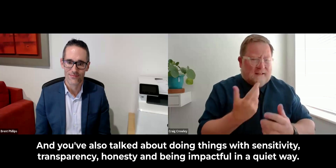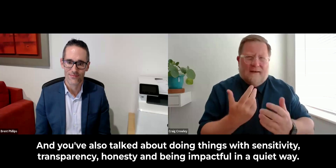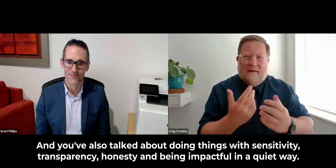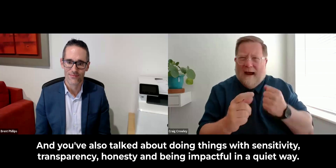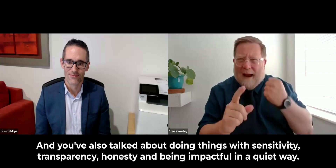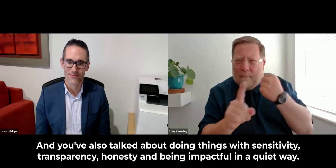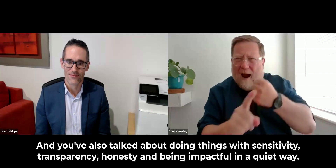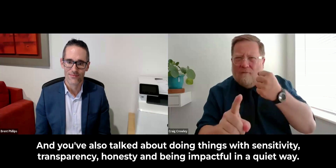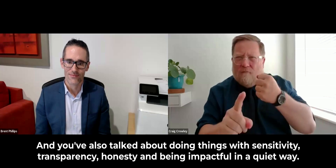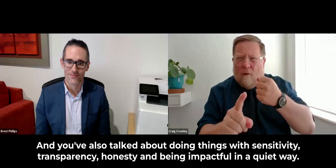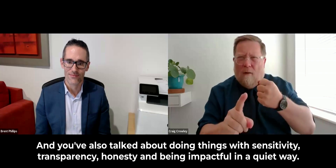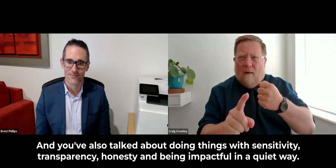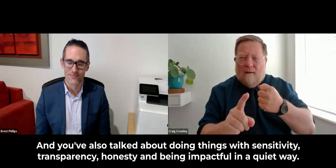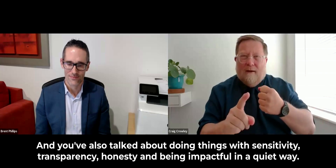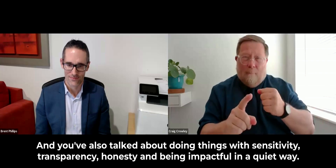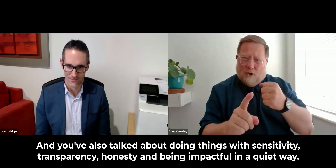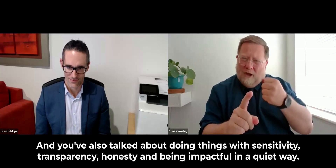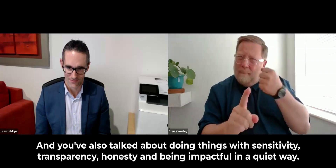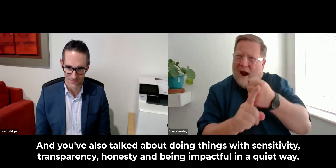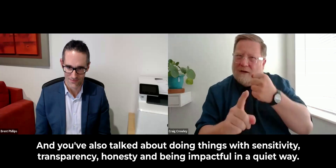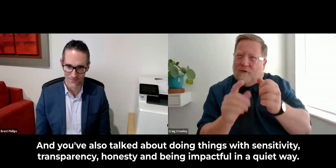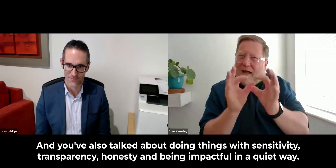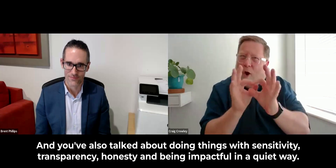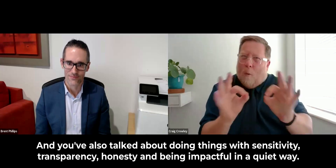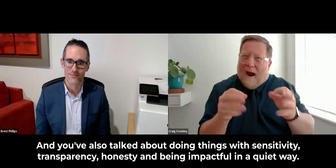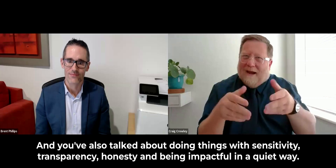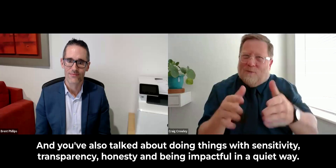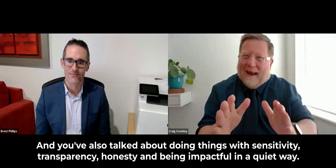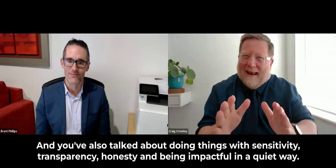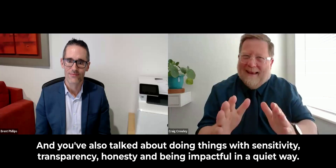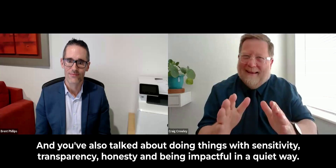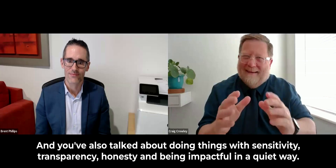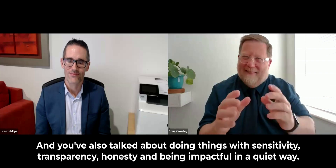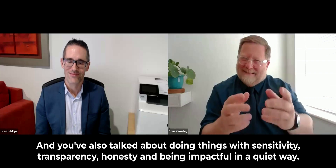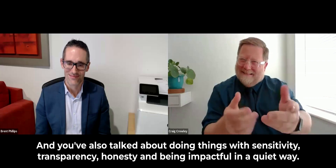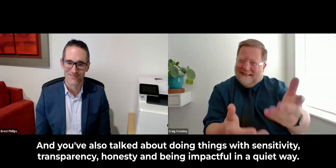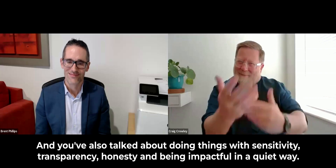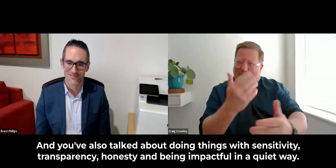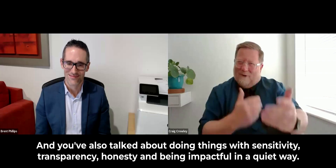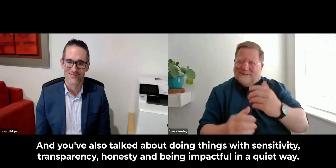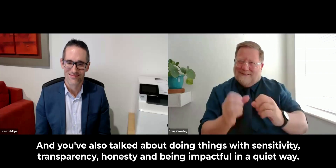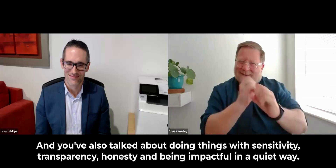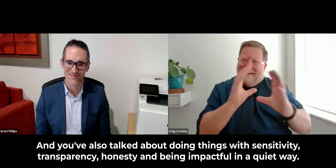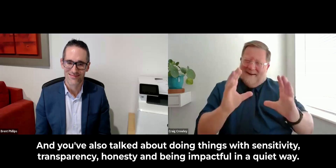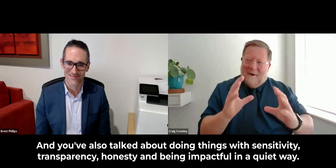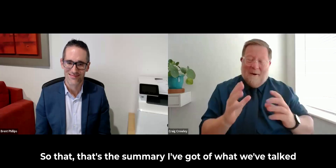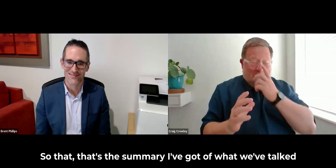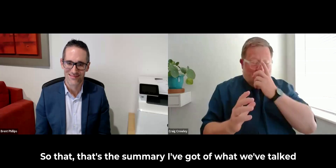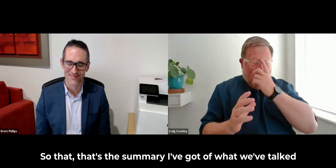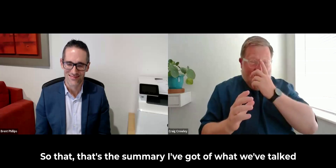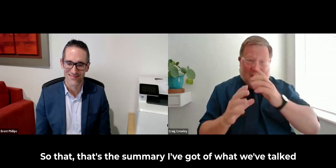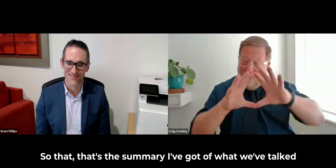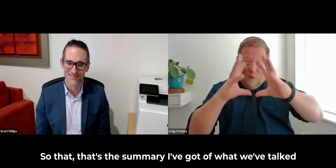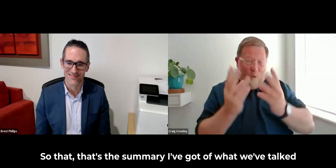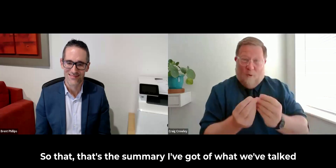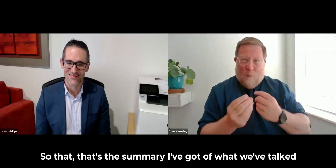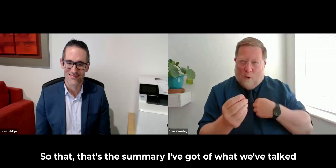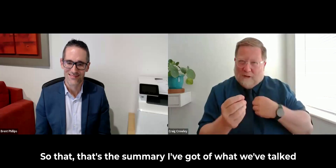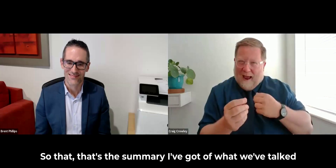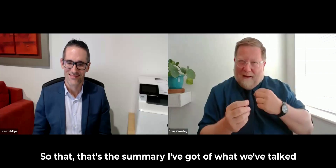sensitivity, transparency, honesty, and being impactful in a quiet way. So that's the summary I've got